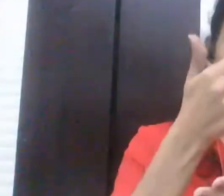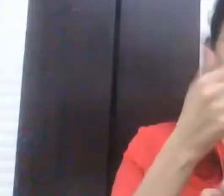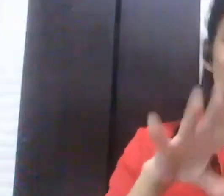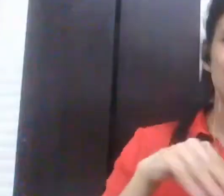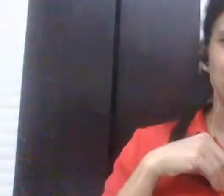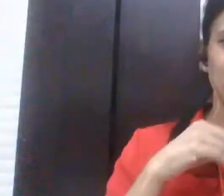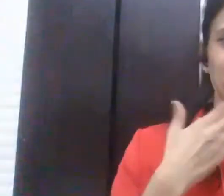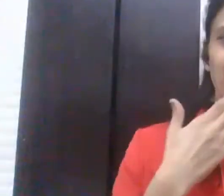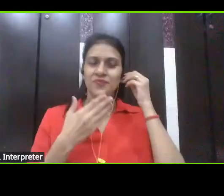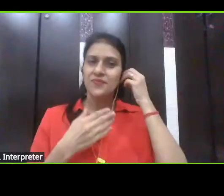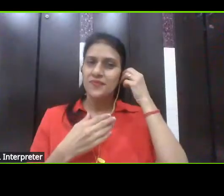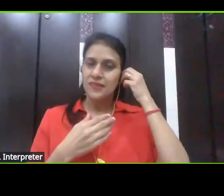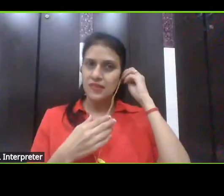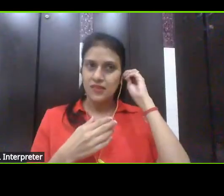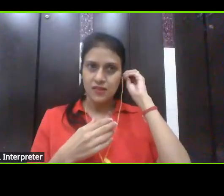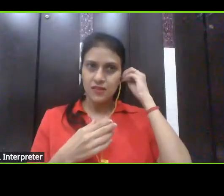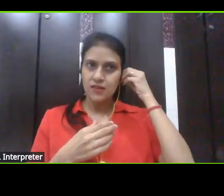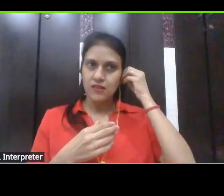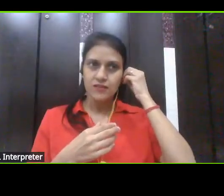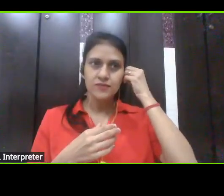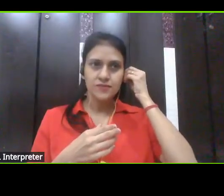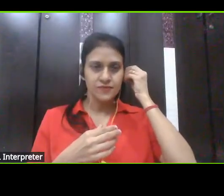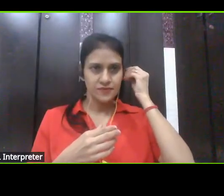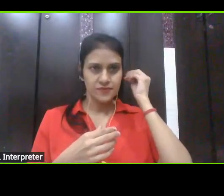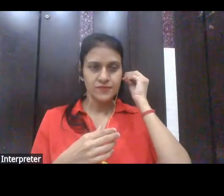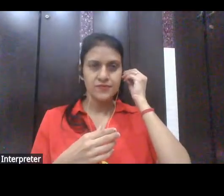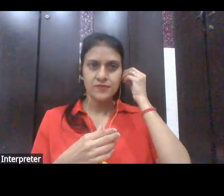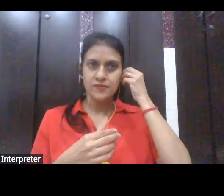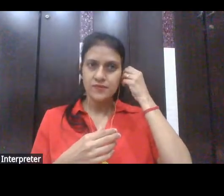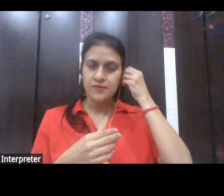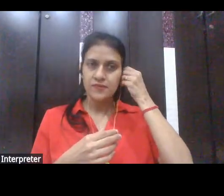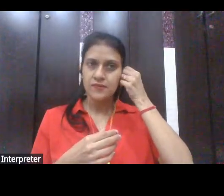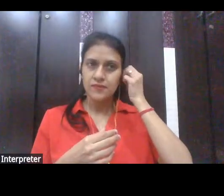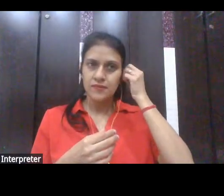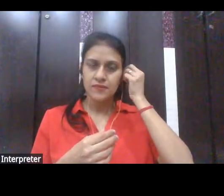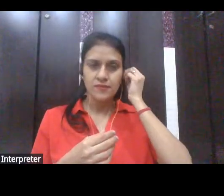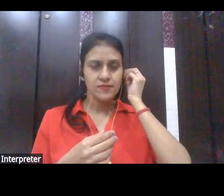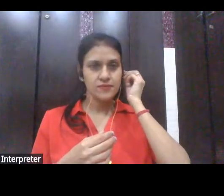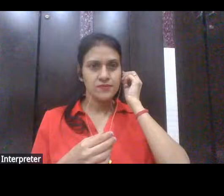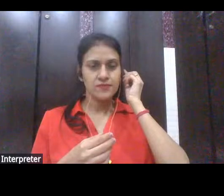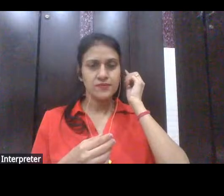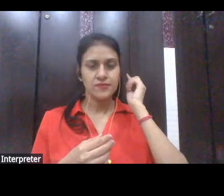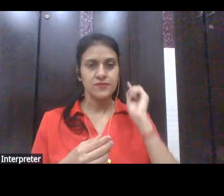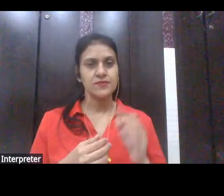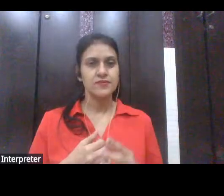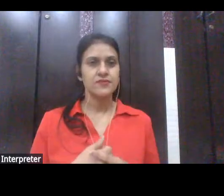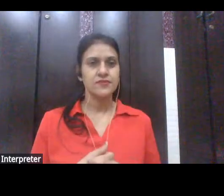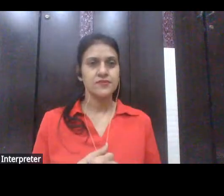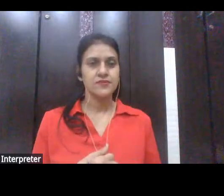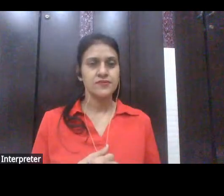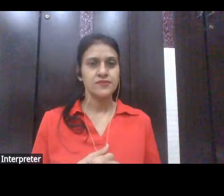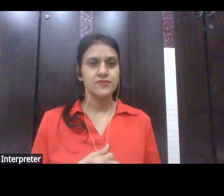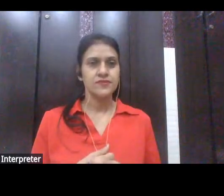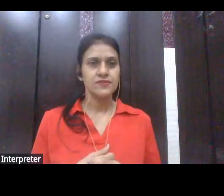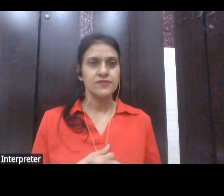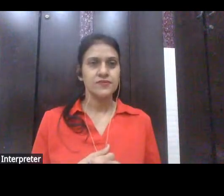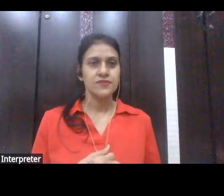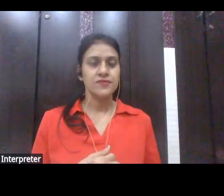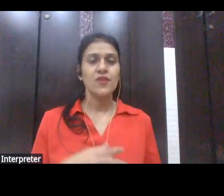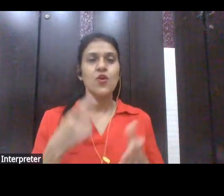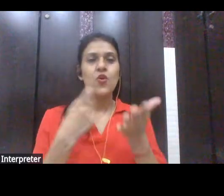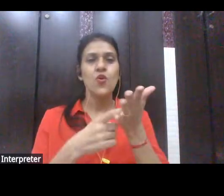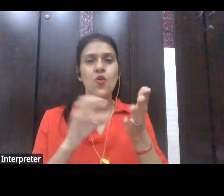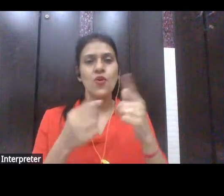Perfect. So let's say if I've done something significant as a member of a Rotary Club